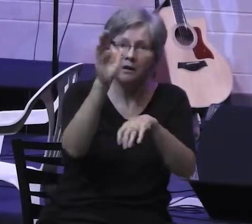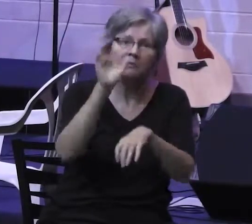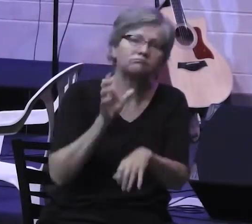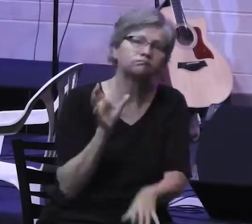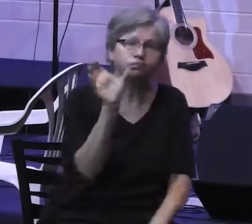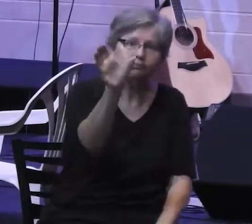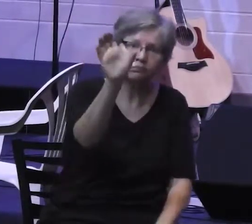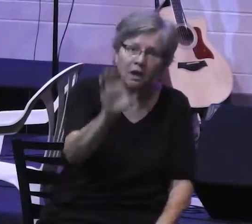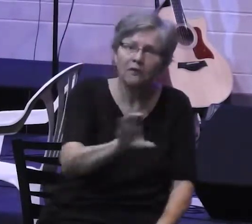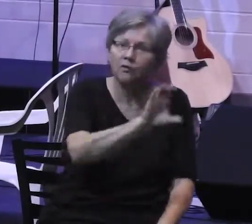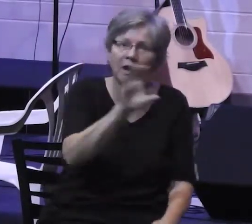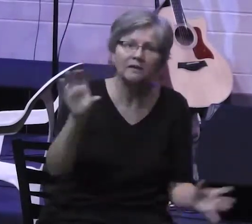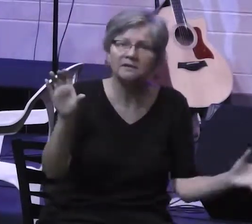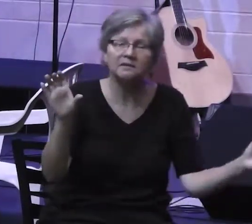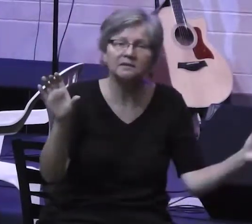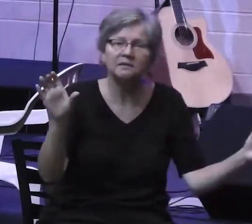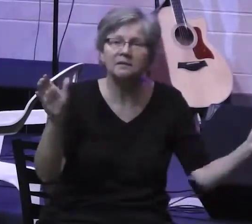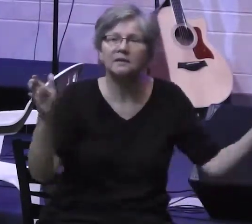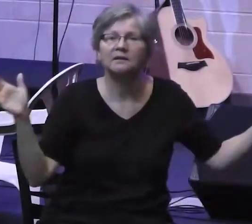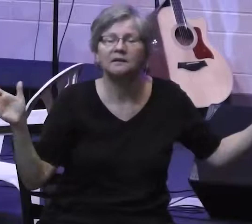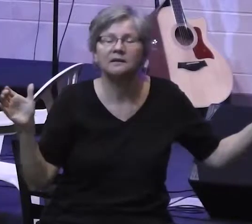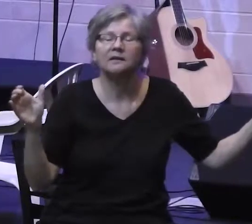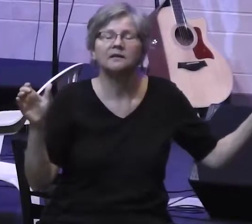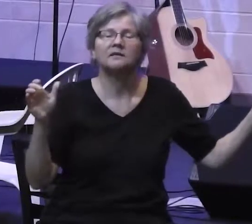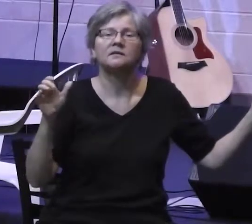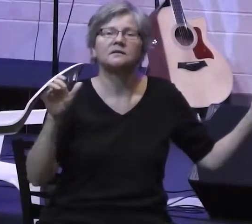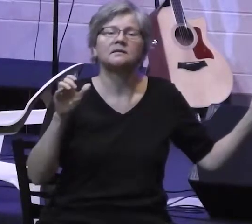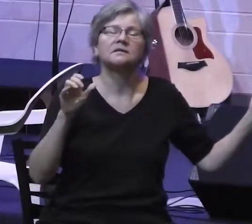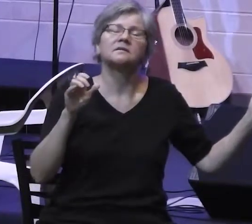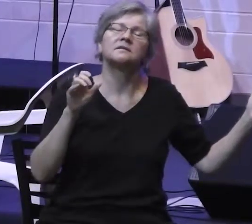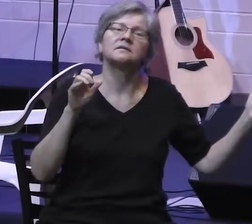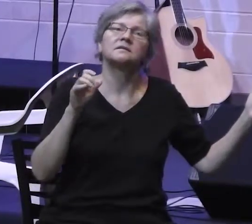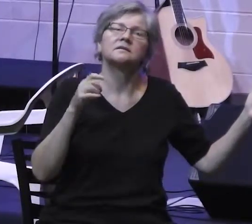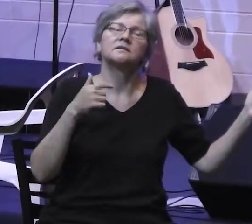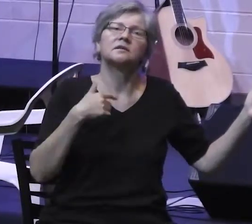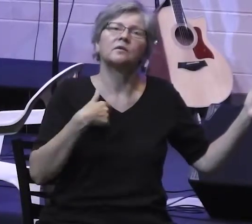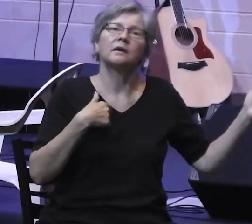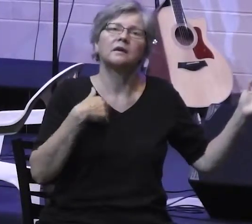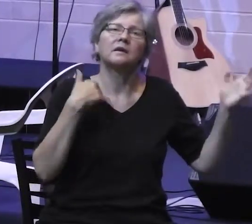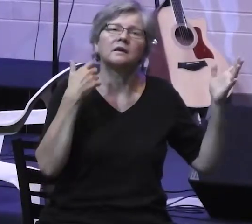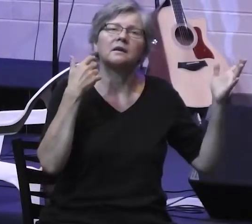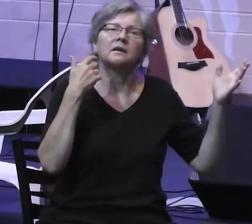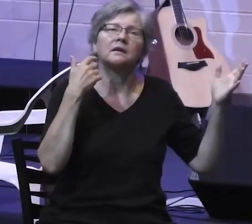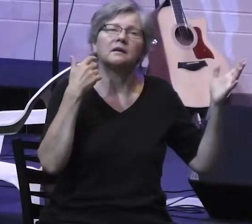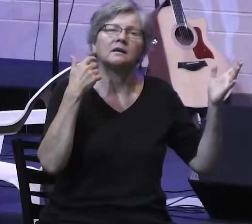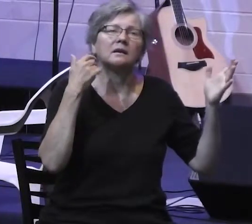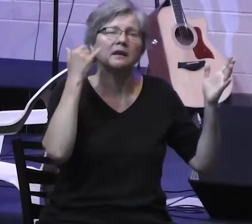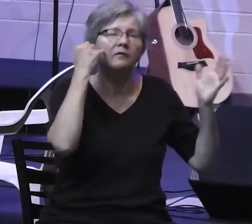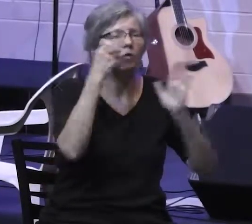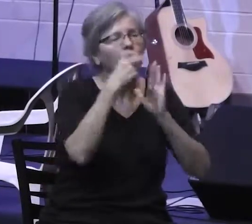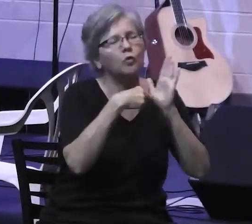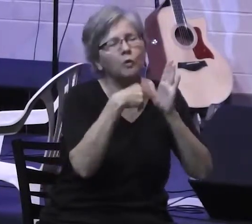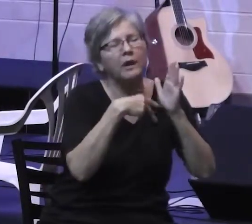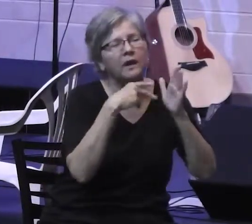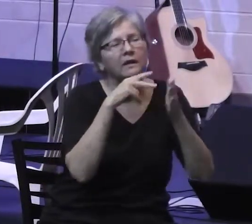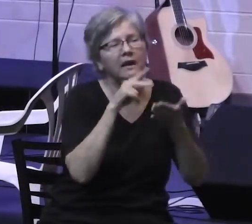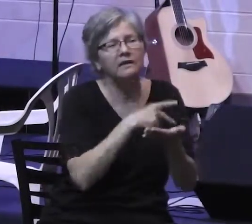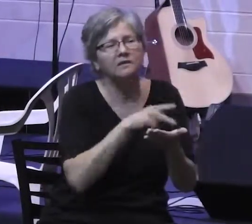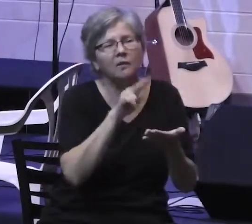so he doesn't go through all 26 verses or whatever, how many it is. But if we keep reading Psalm 22, we get to